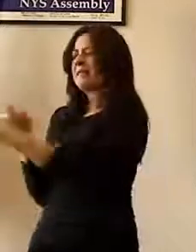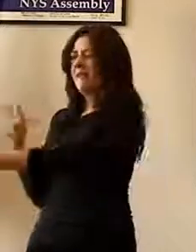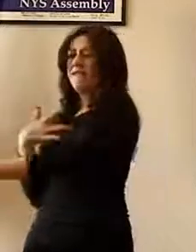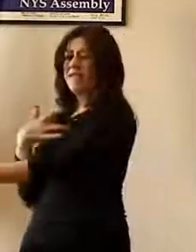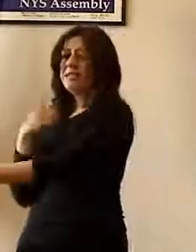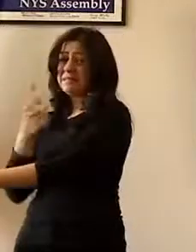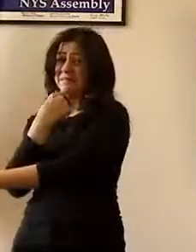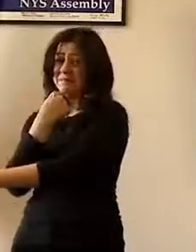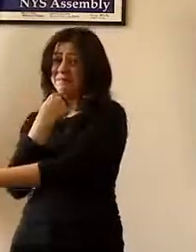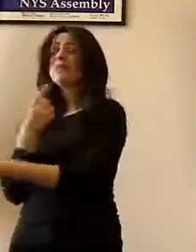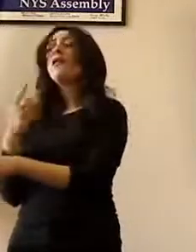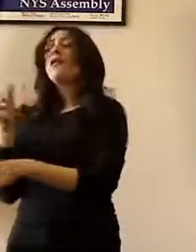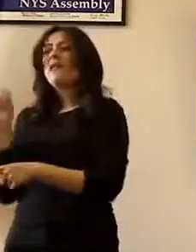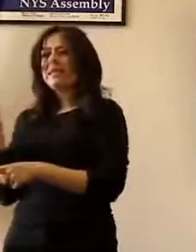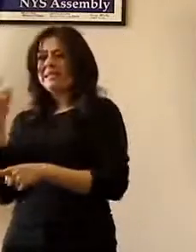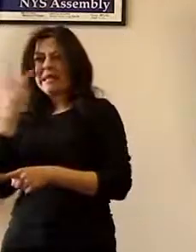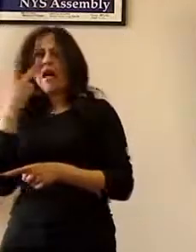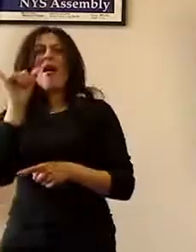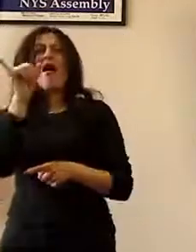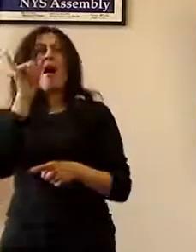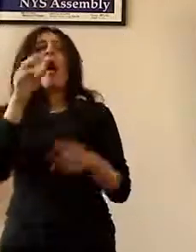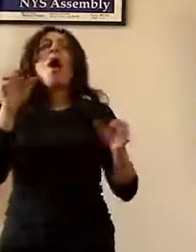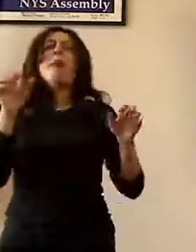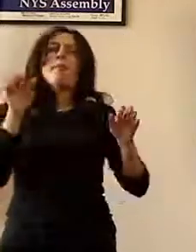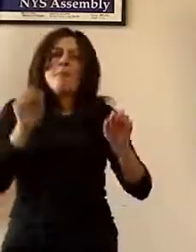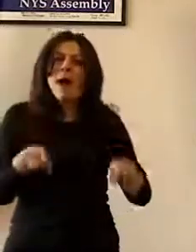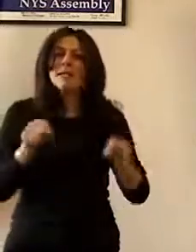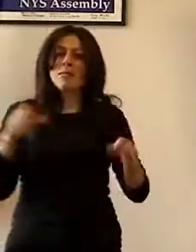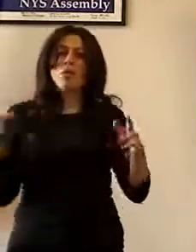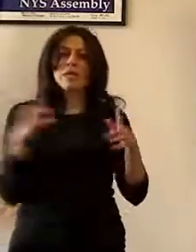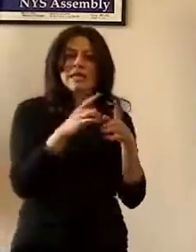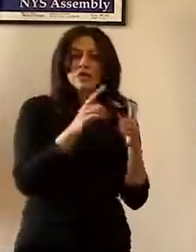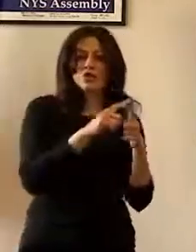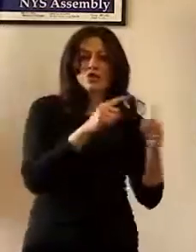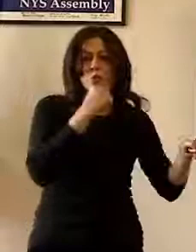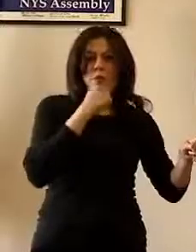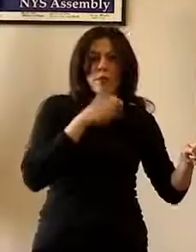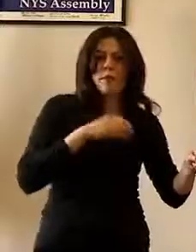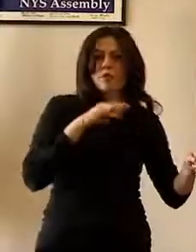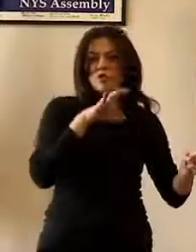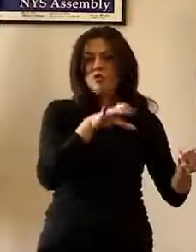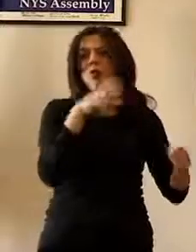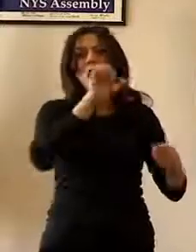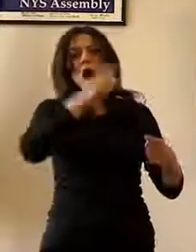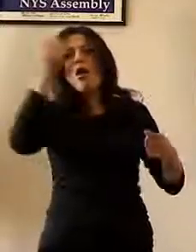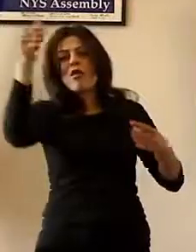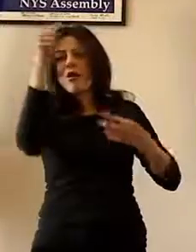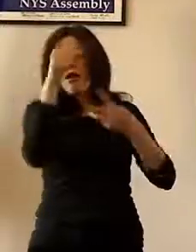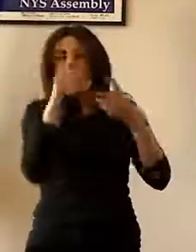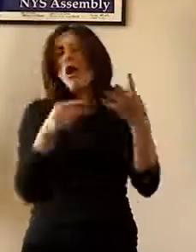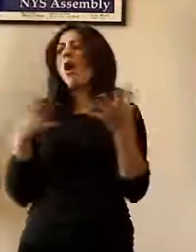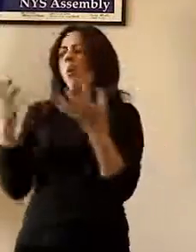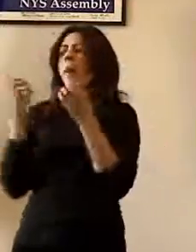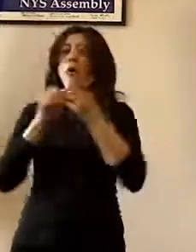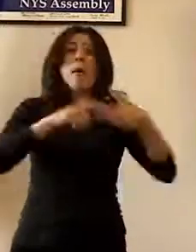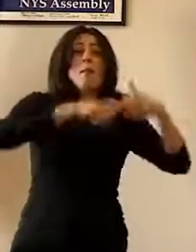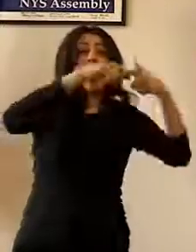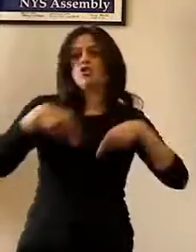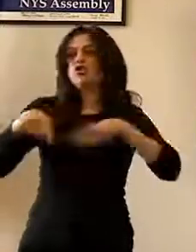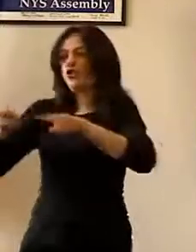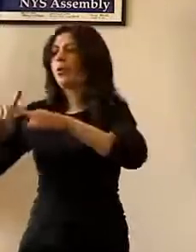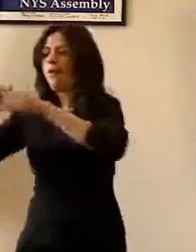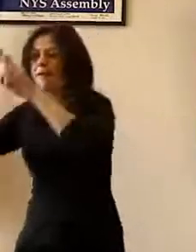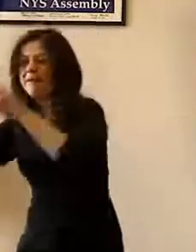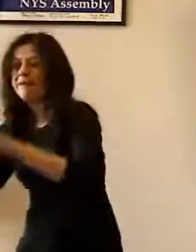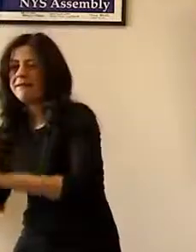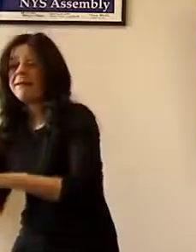the potential for some connection, and they're evaluating it. And then when they're done with that evaluation, they'll provide both the public